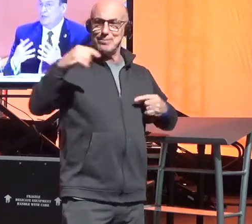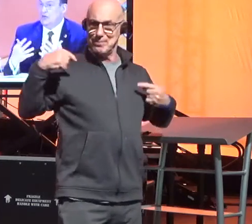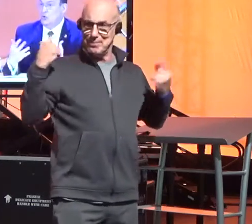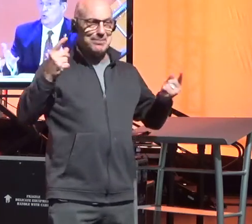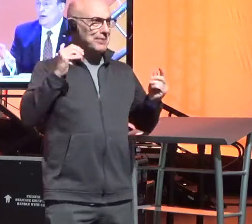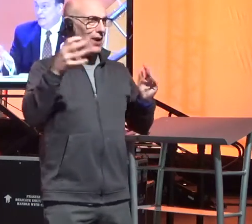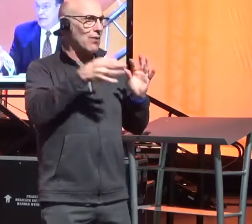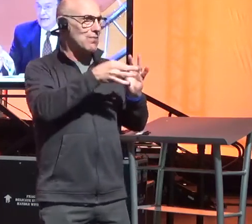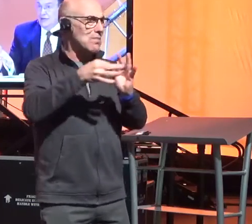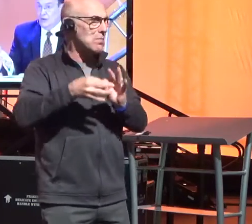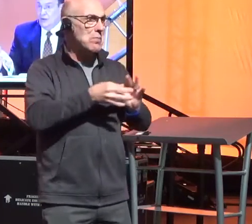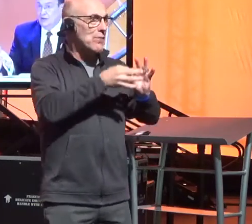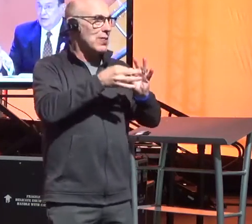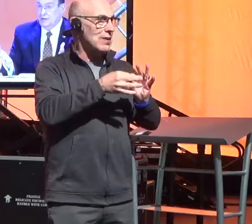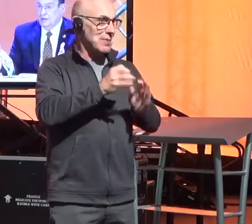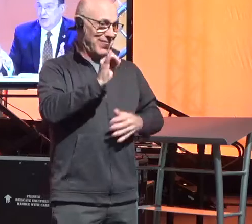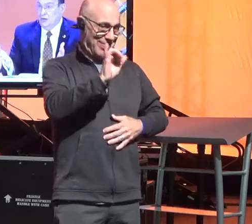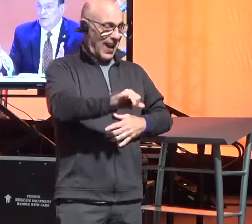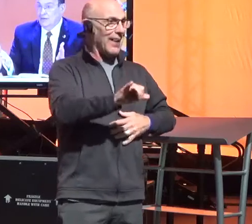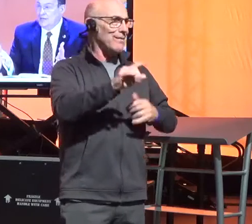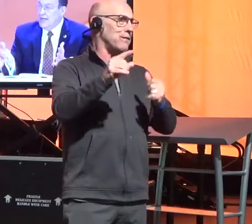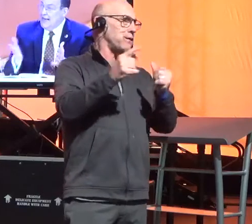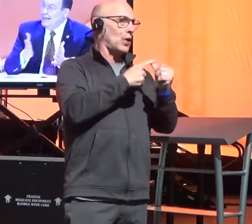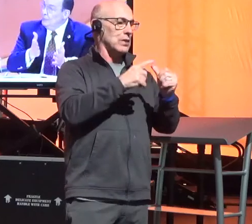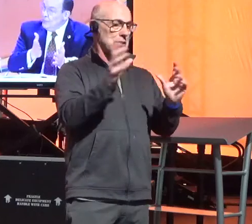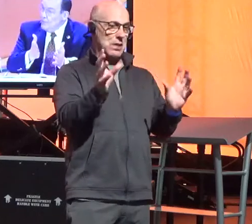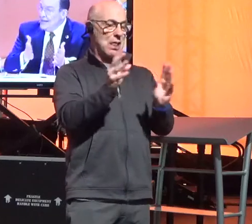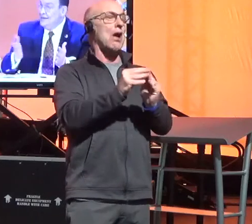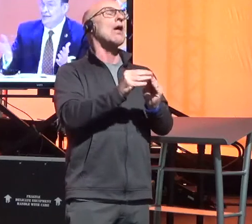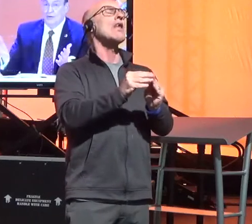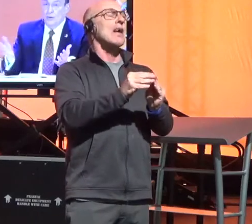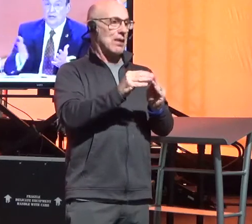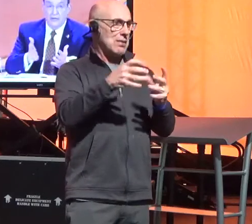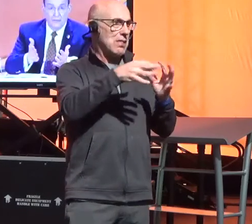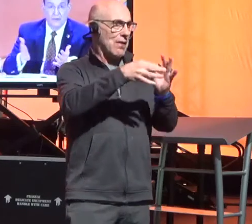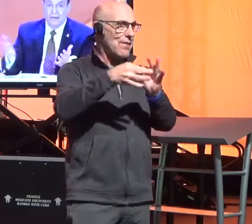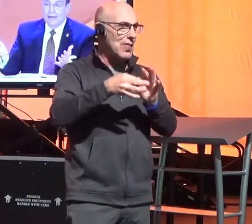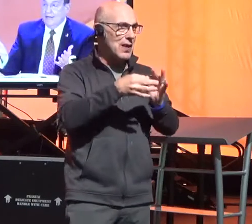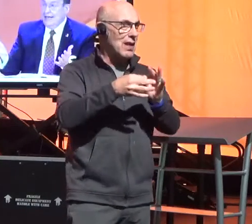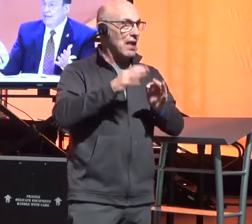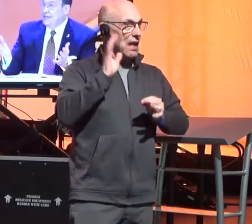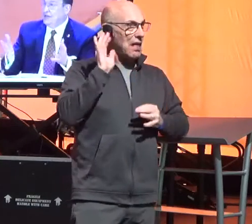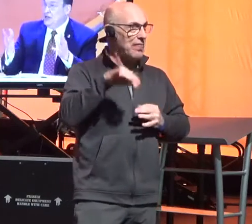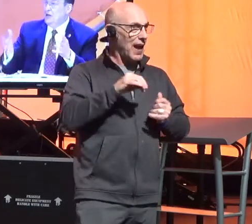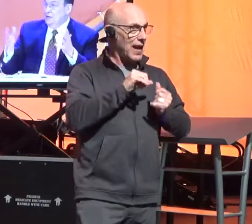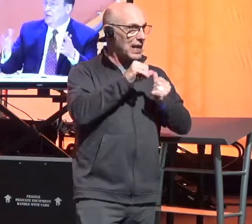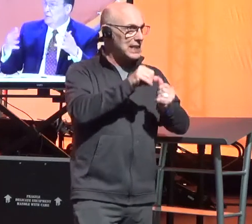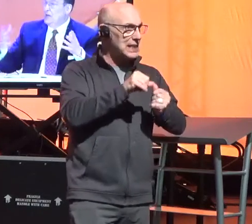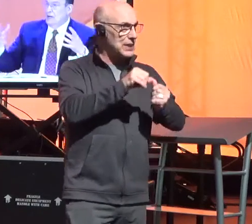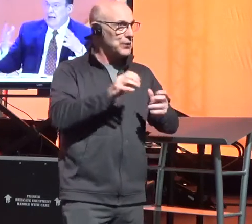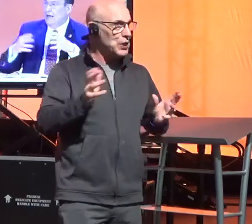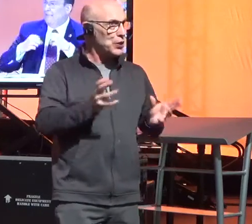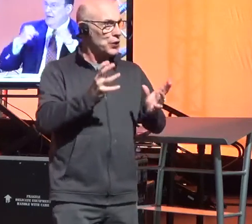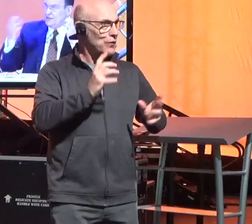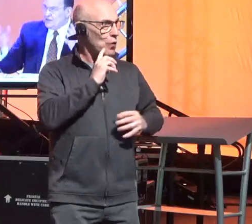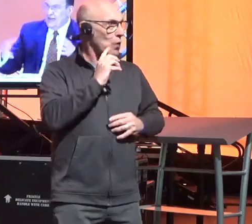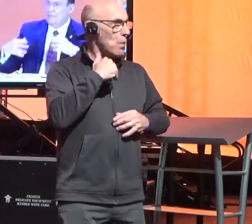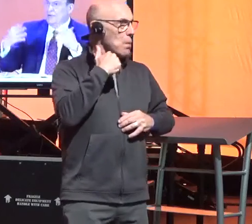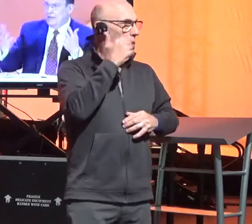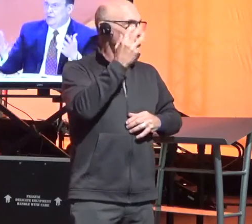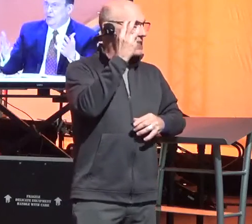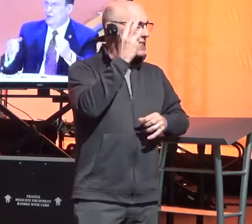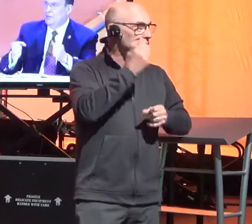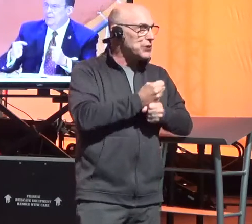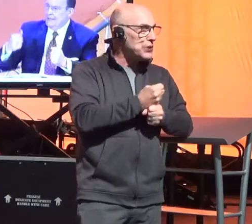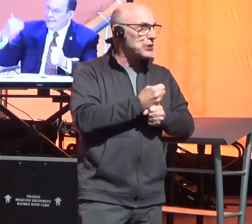that was incredibly encouraging to all of us. And it remained encouraging for the next 6 years. There was a lot of excitement